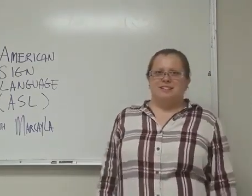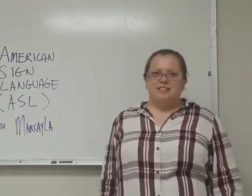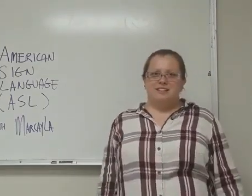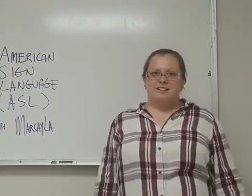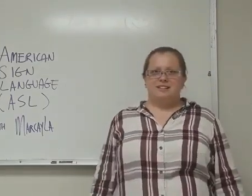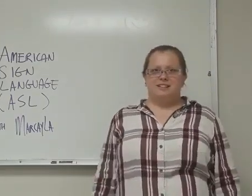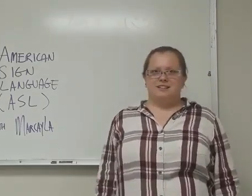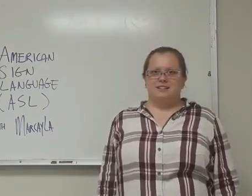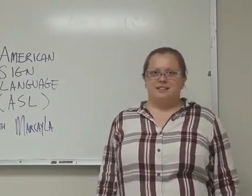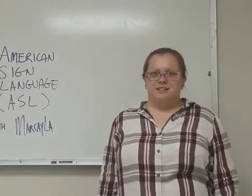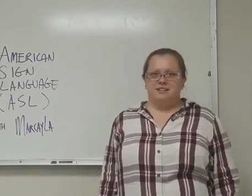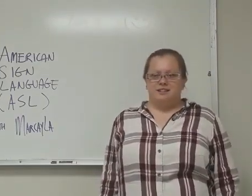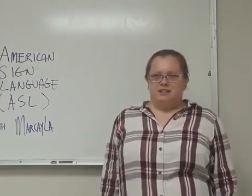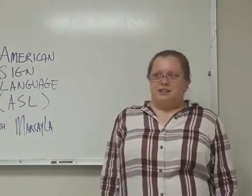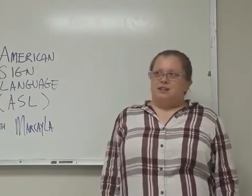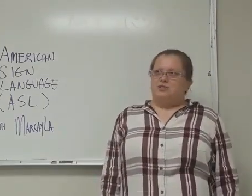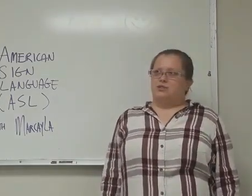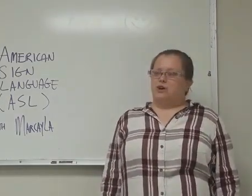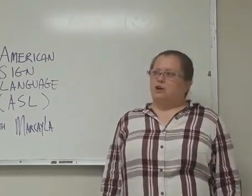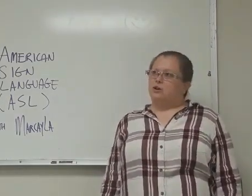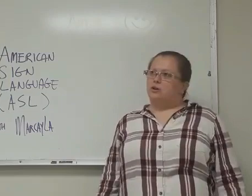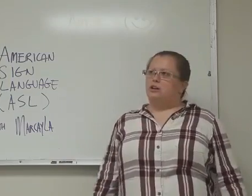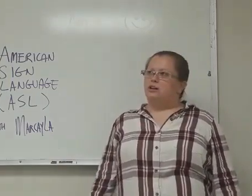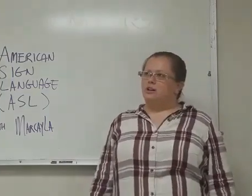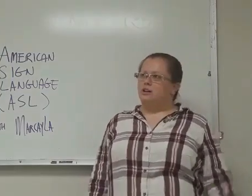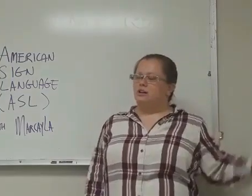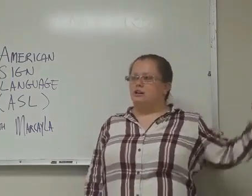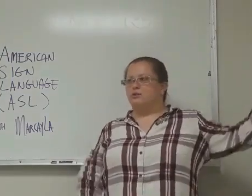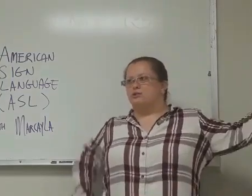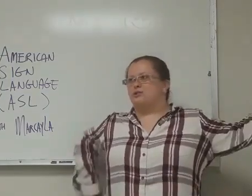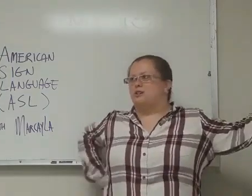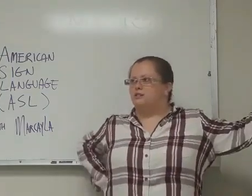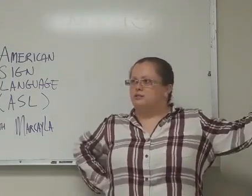are you lost? So